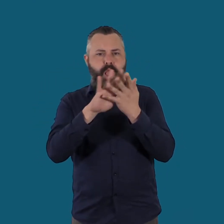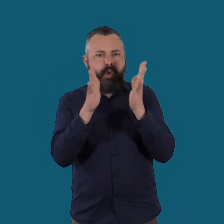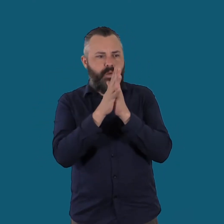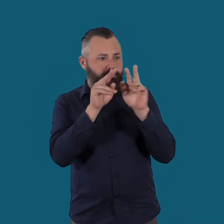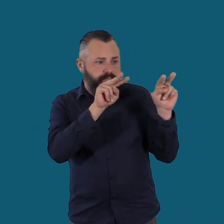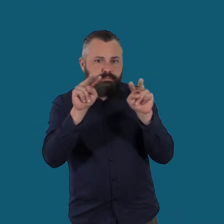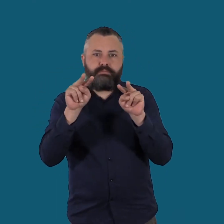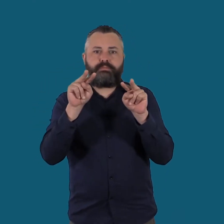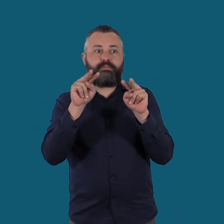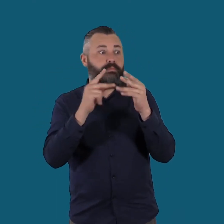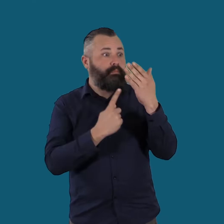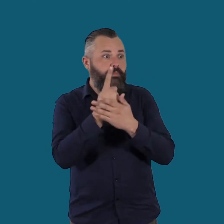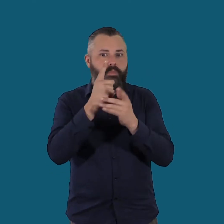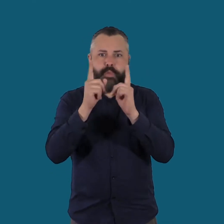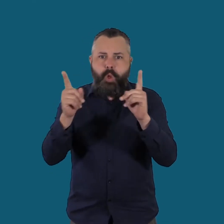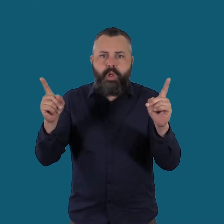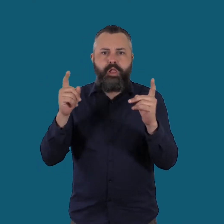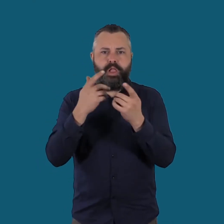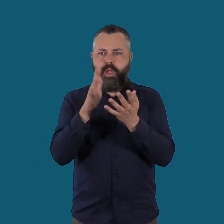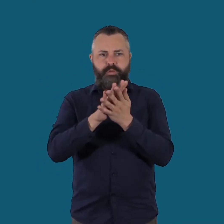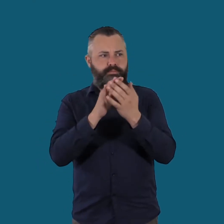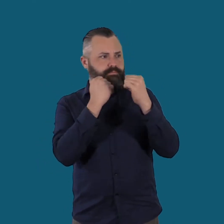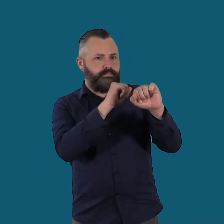3. The process for landslide monitoring, warning and mitigation.